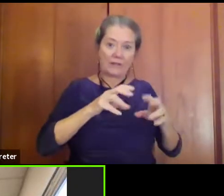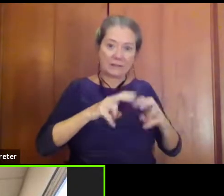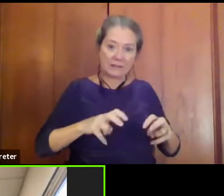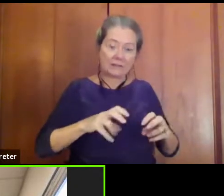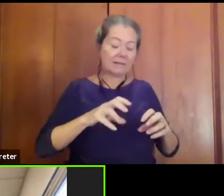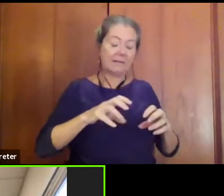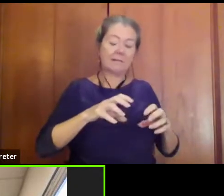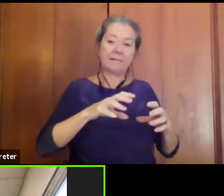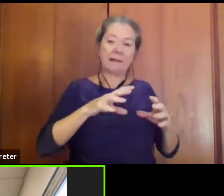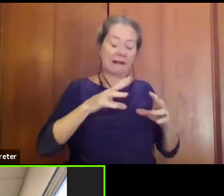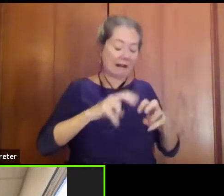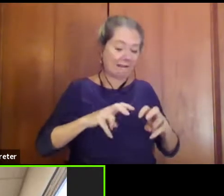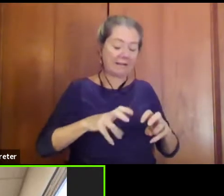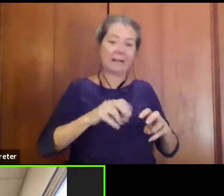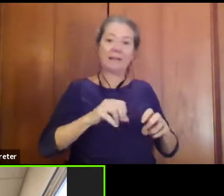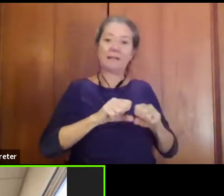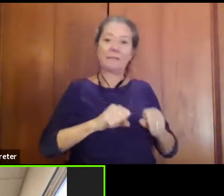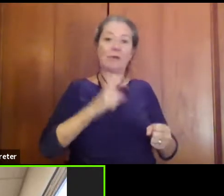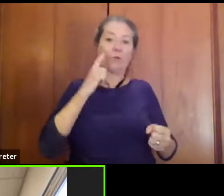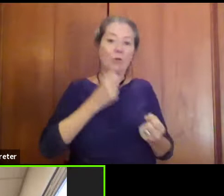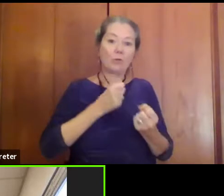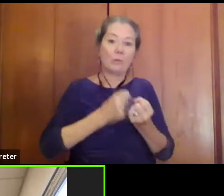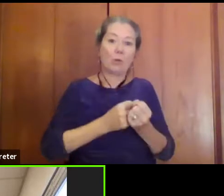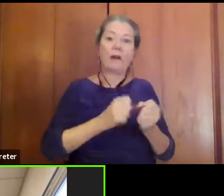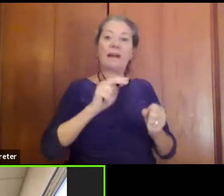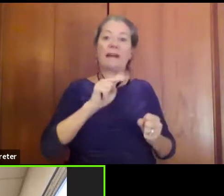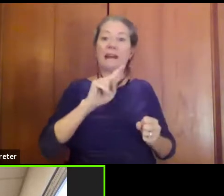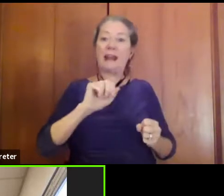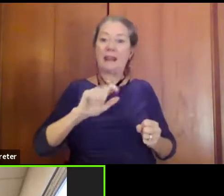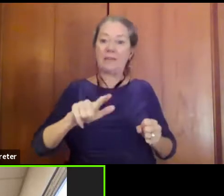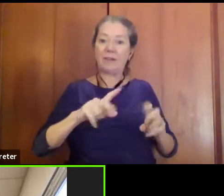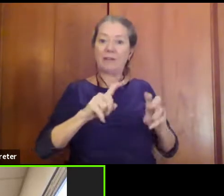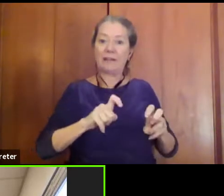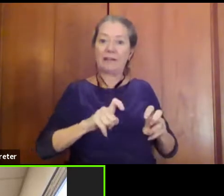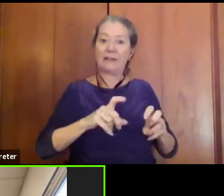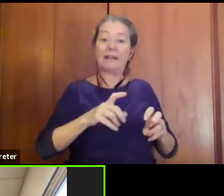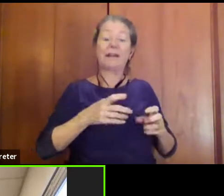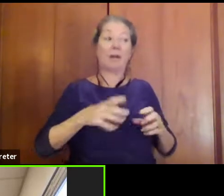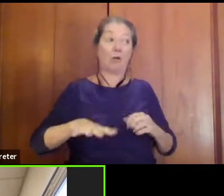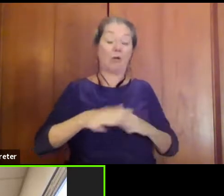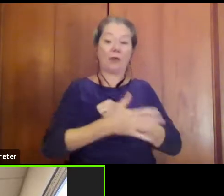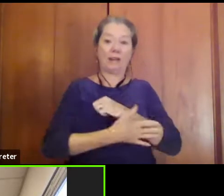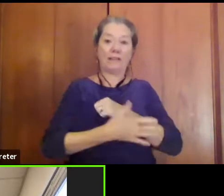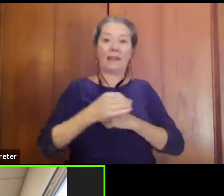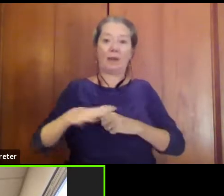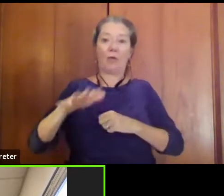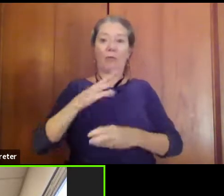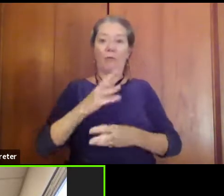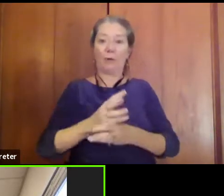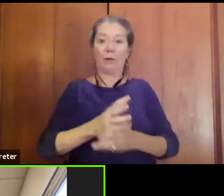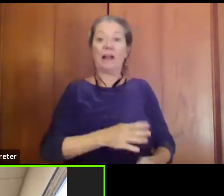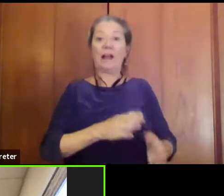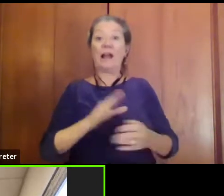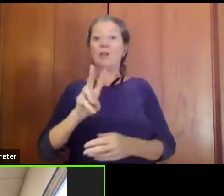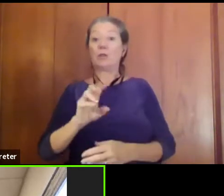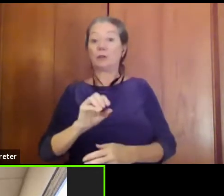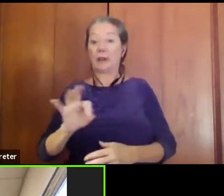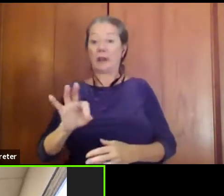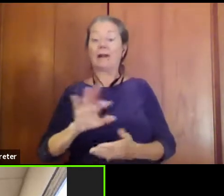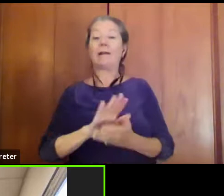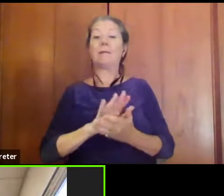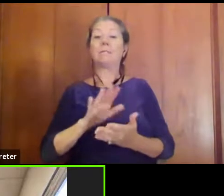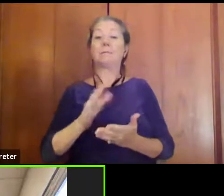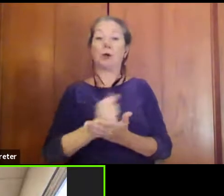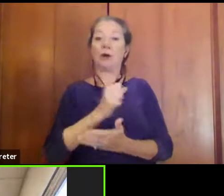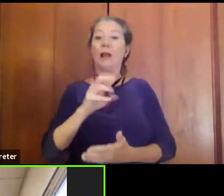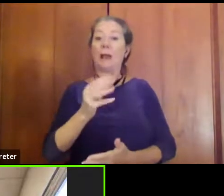assessment, and traveling to support naval testing across the United States and at sea. In 2009, he went on to get his MS in systems